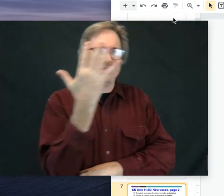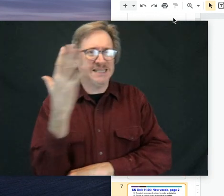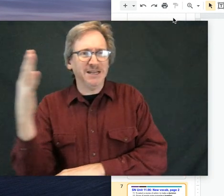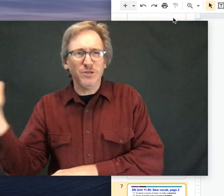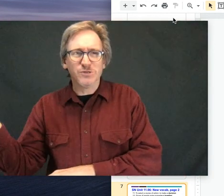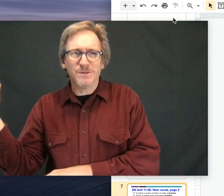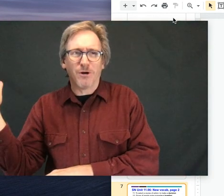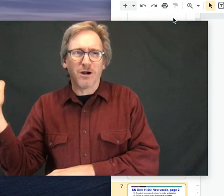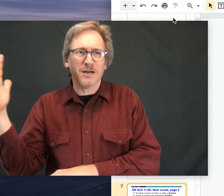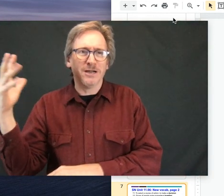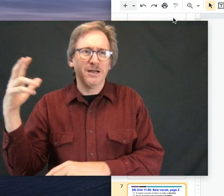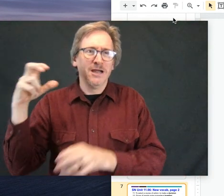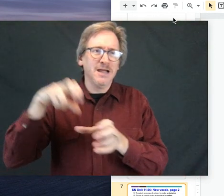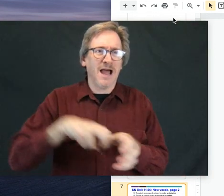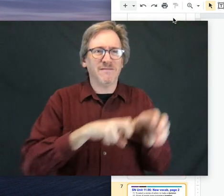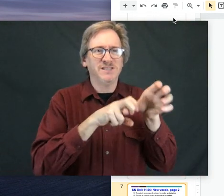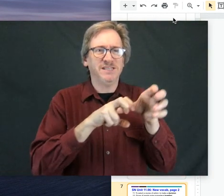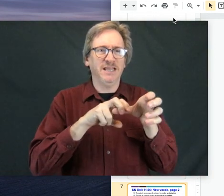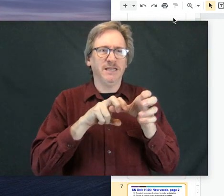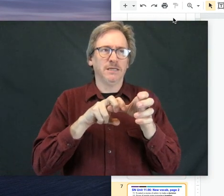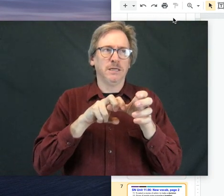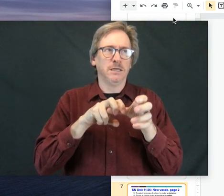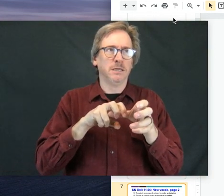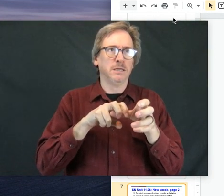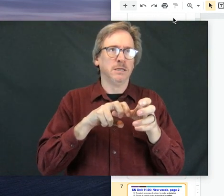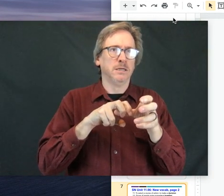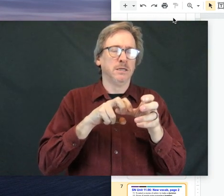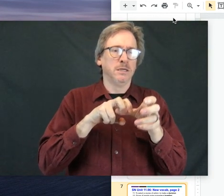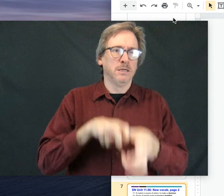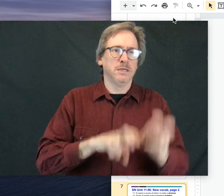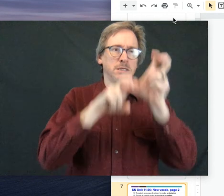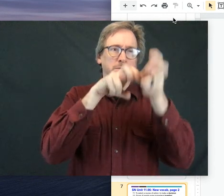I've seen amusement park. I've seen